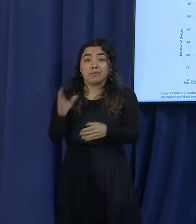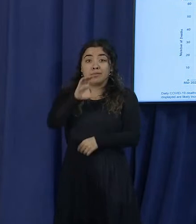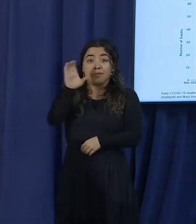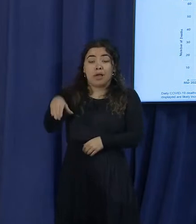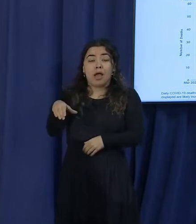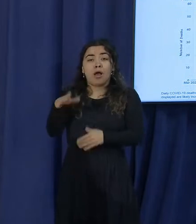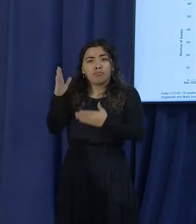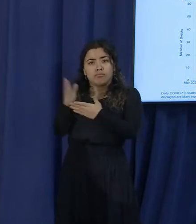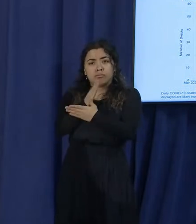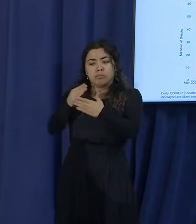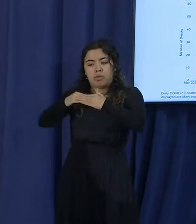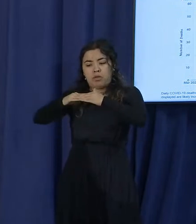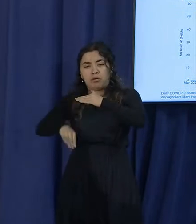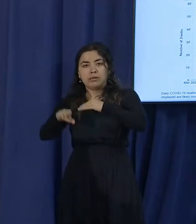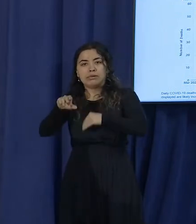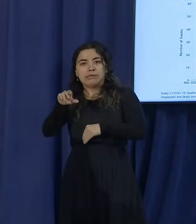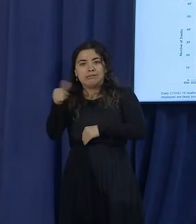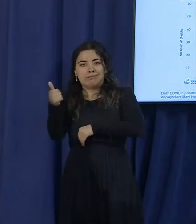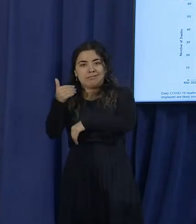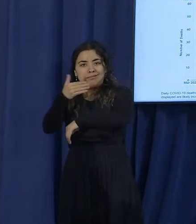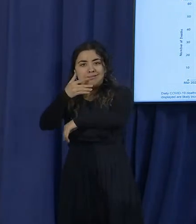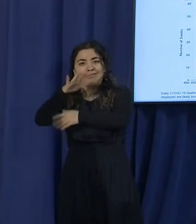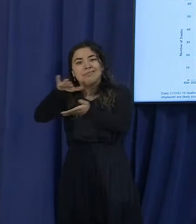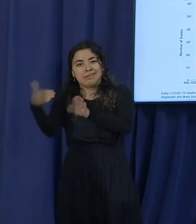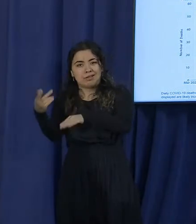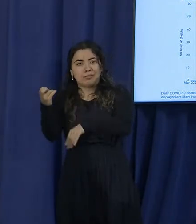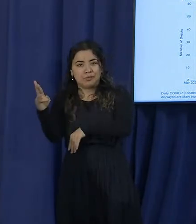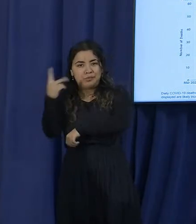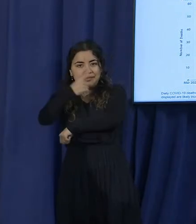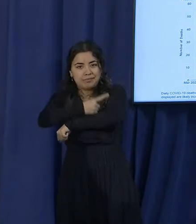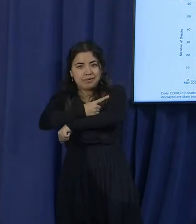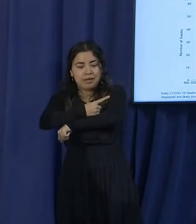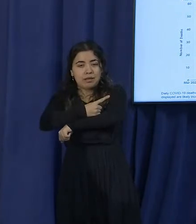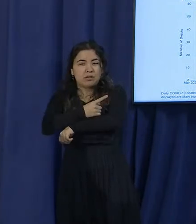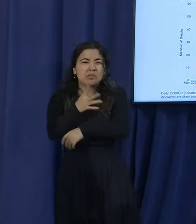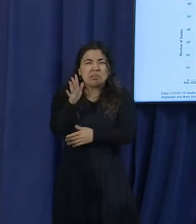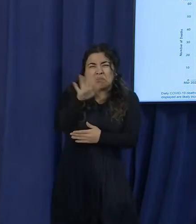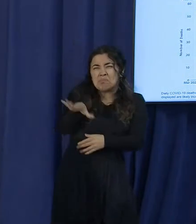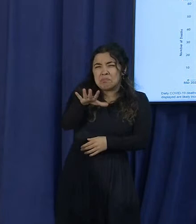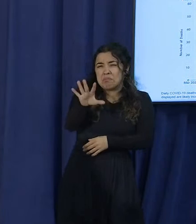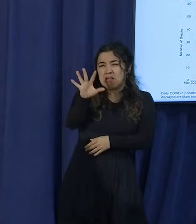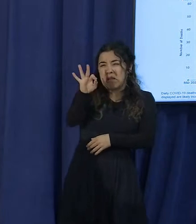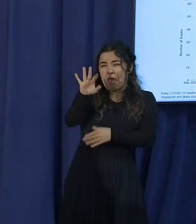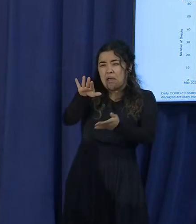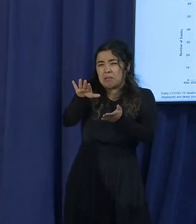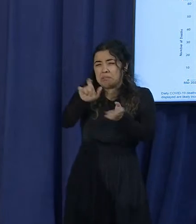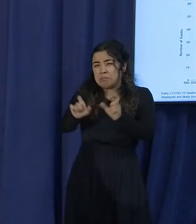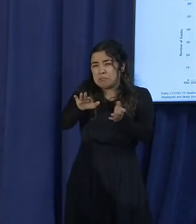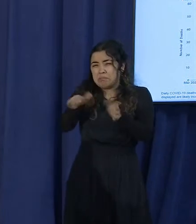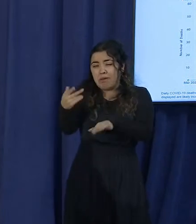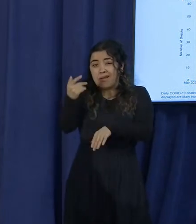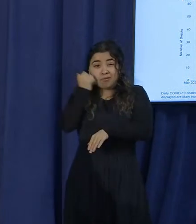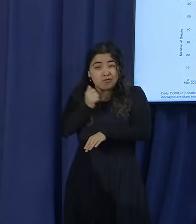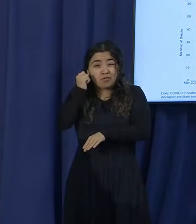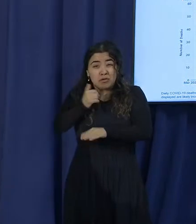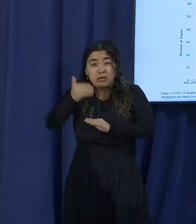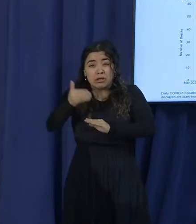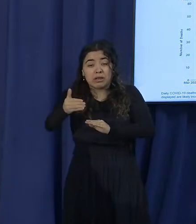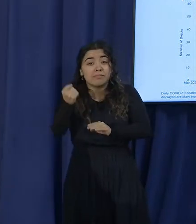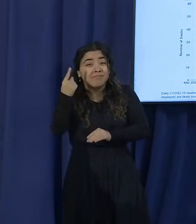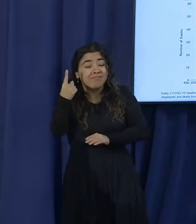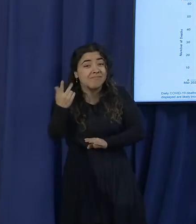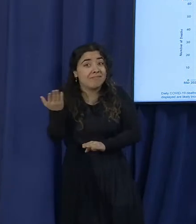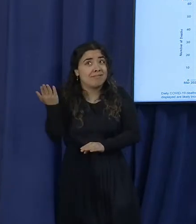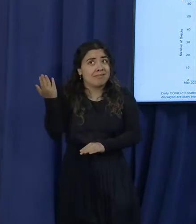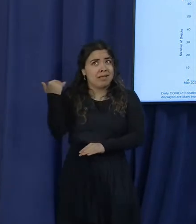10 deaths per day. We're at an average of 9 per day. That's comparable to where we were in early November, down more than 50%